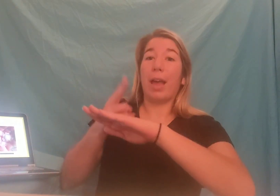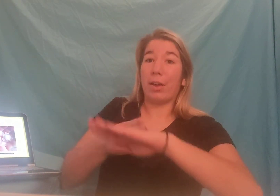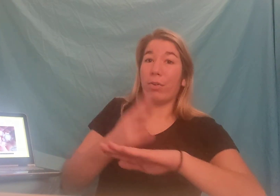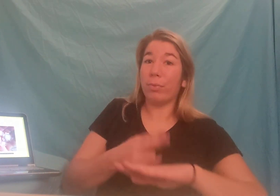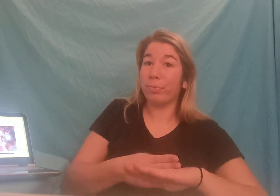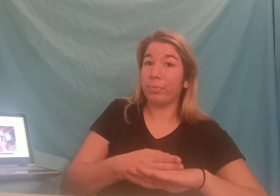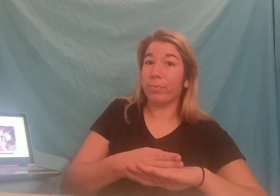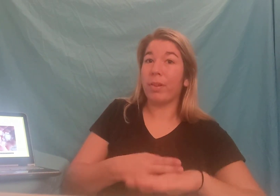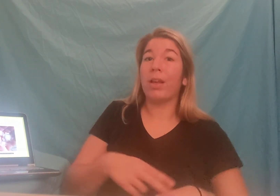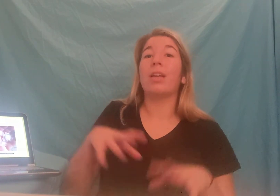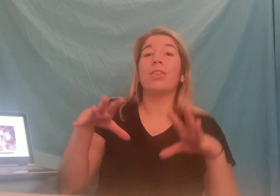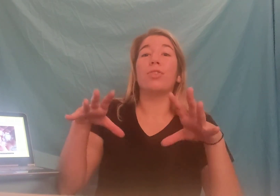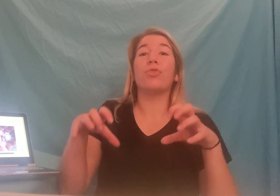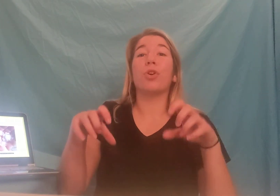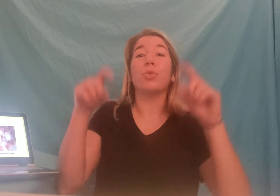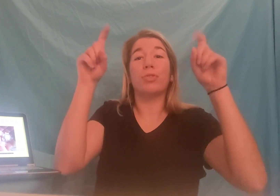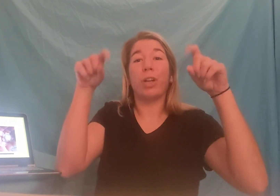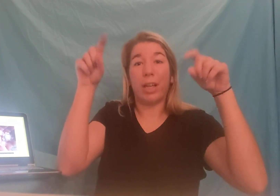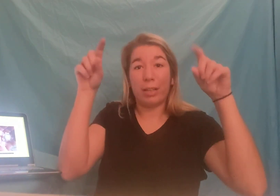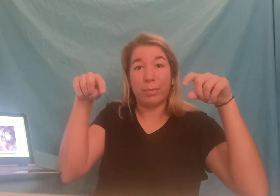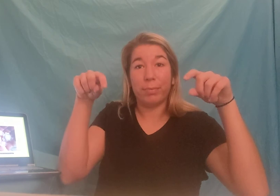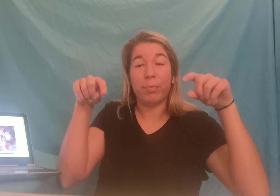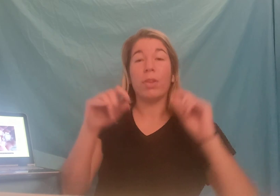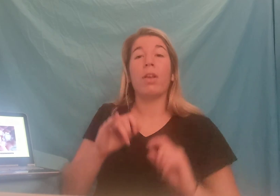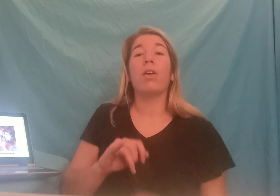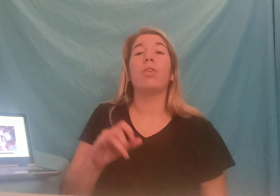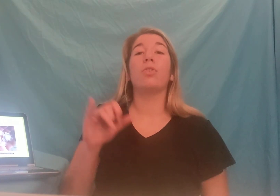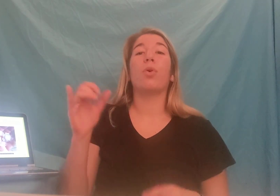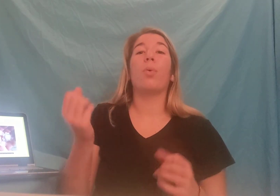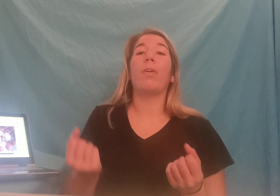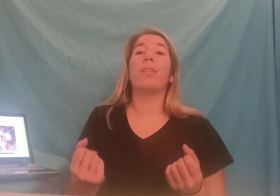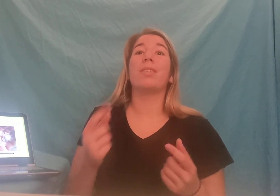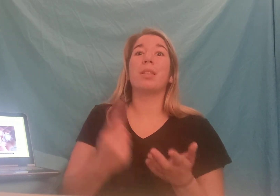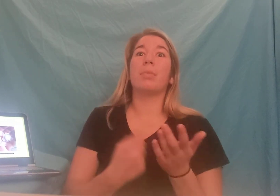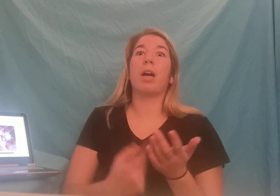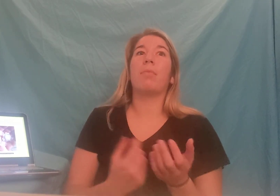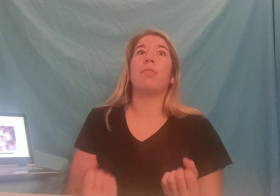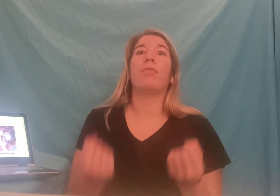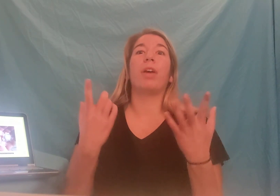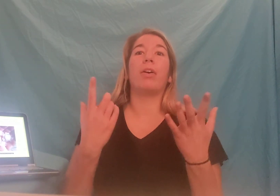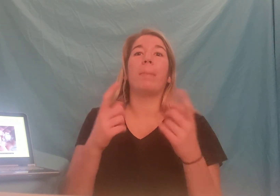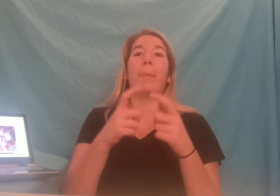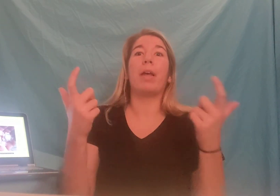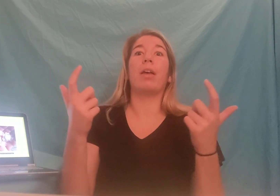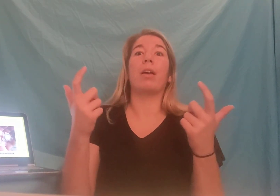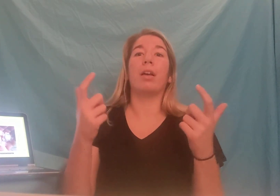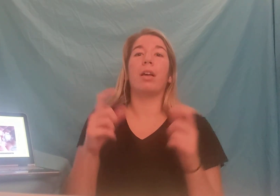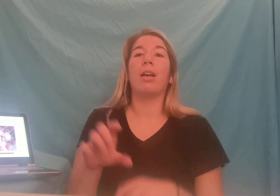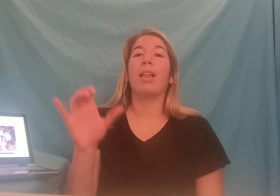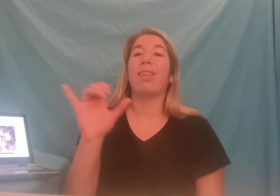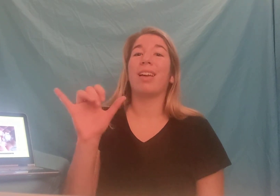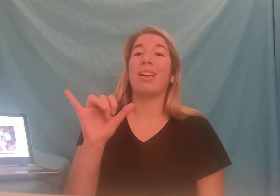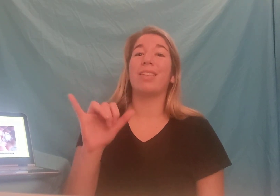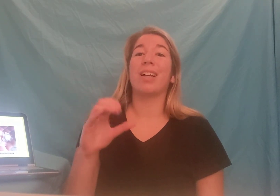Hail, this is frozen rain, so sometimes it's very big, like the size